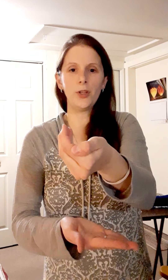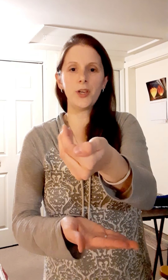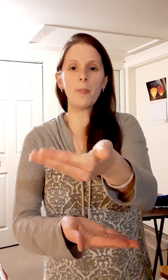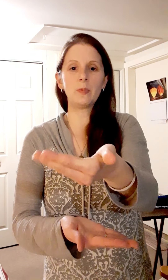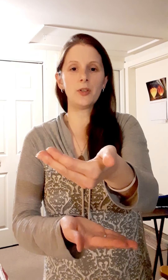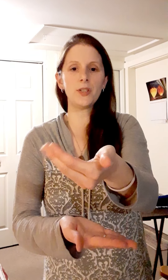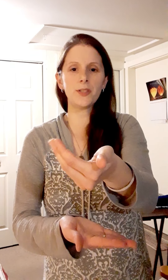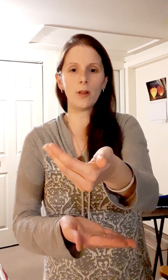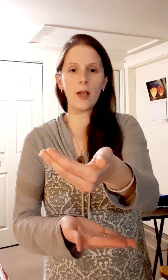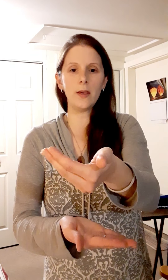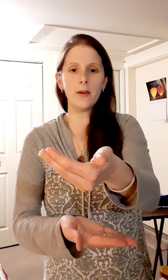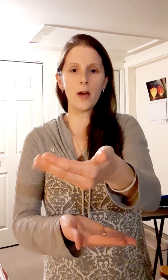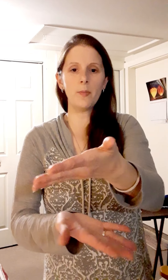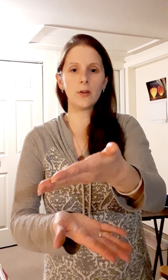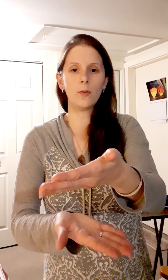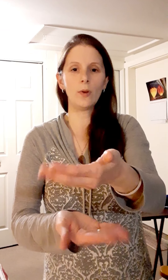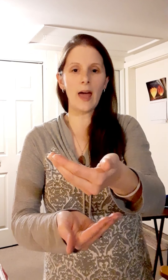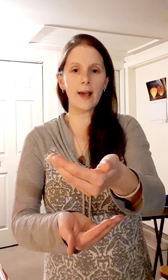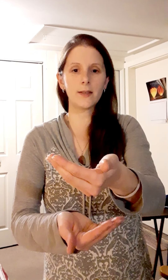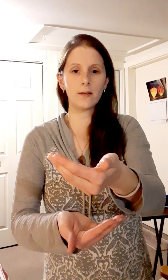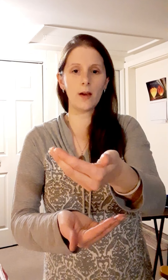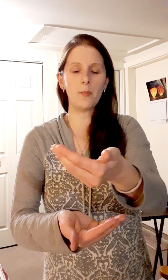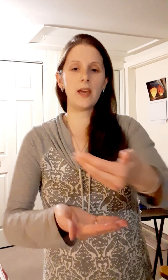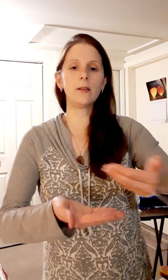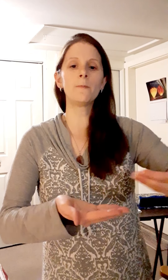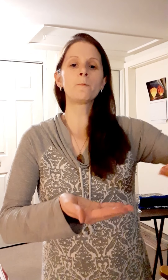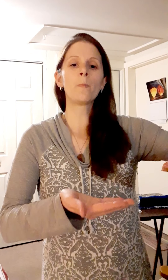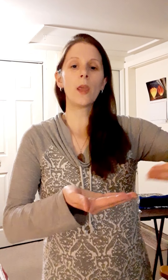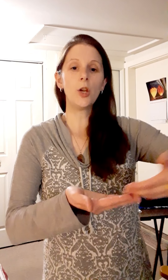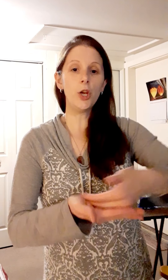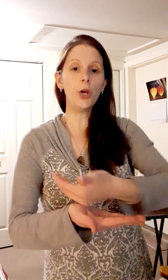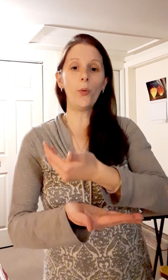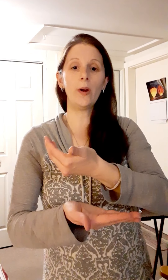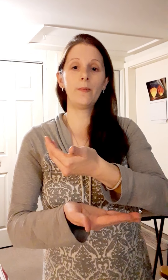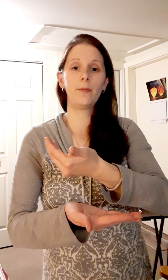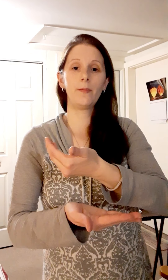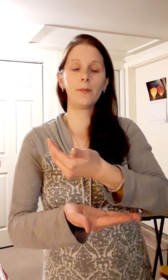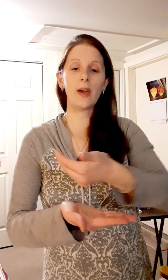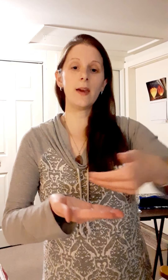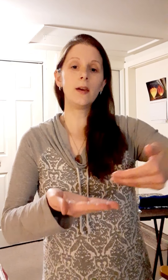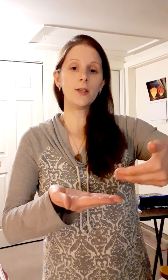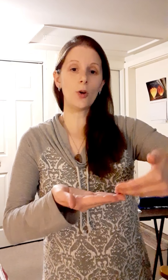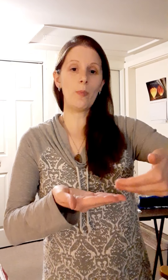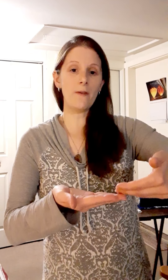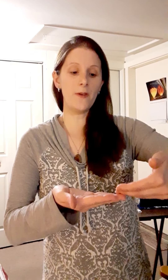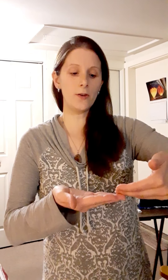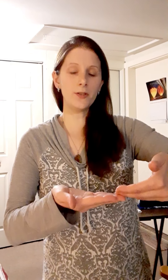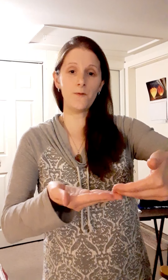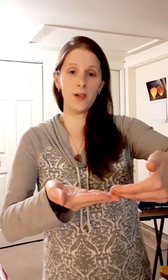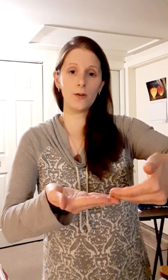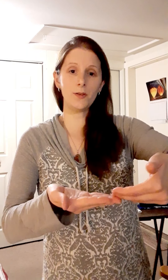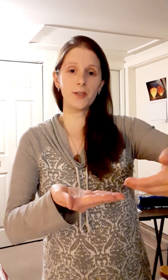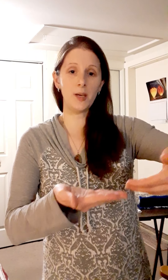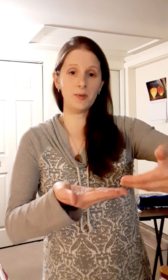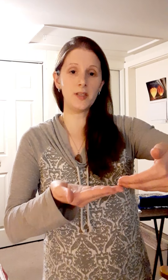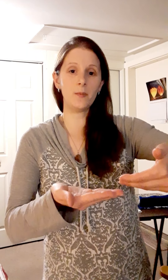cupped, but just slightly cupped. Relaxed cupped hand. New. Okay, so by fingers to fingers, tips to tips,